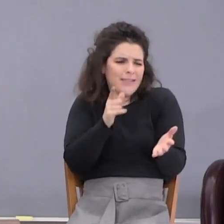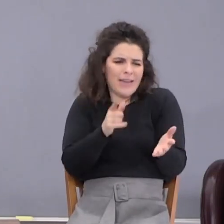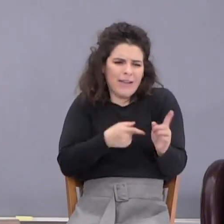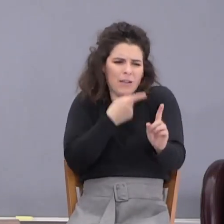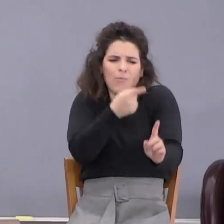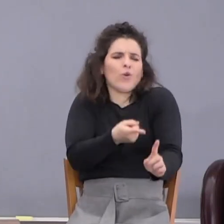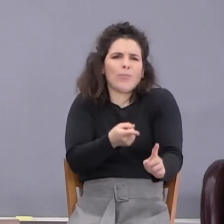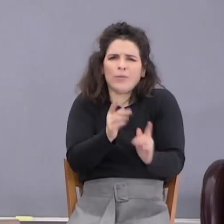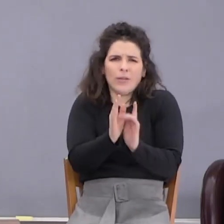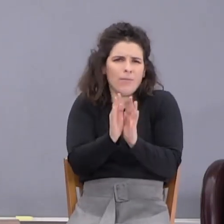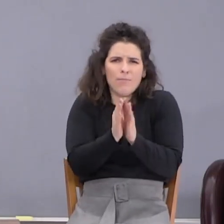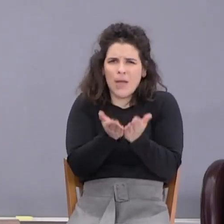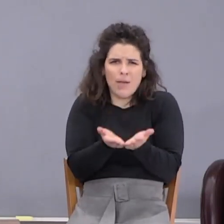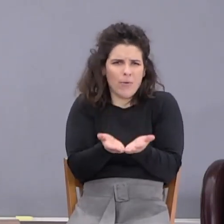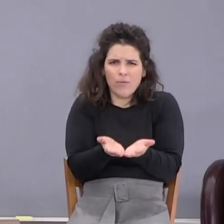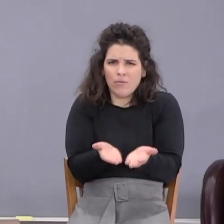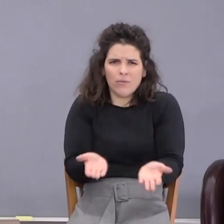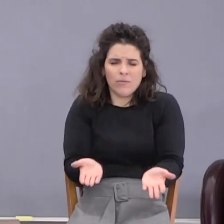the Bible, right?